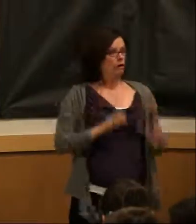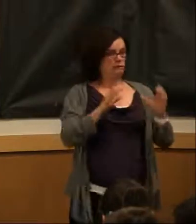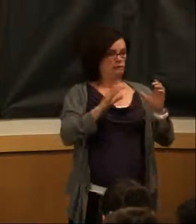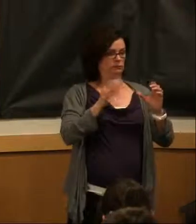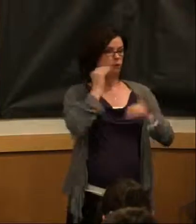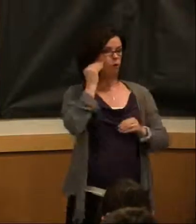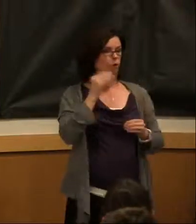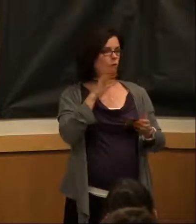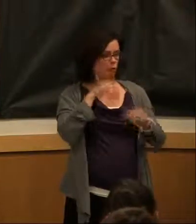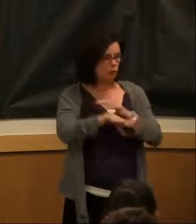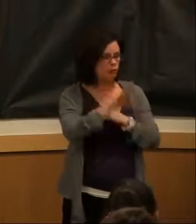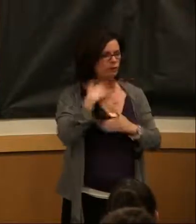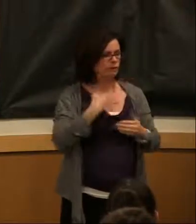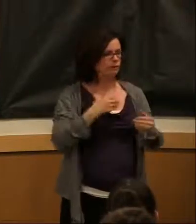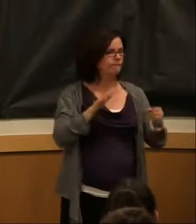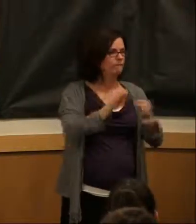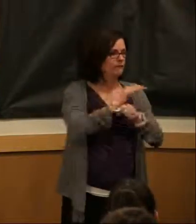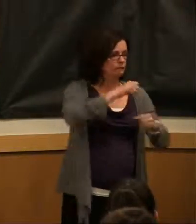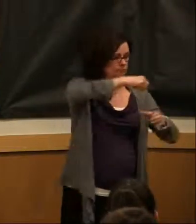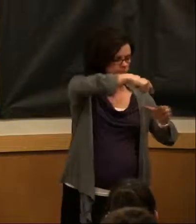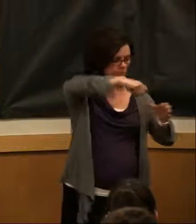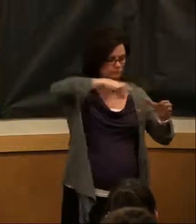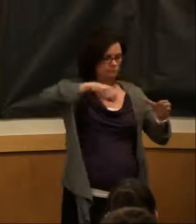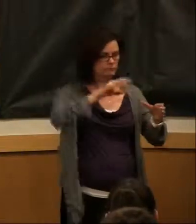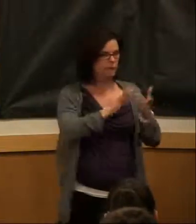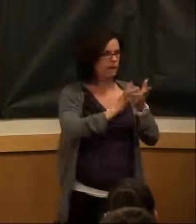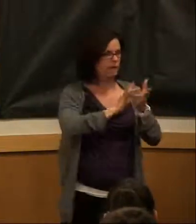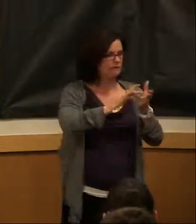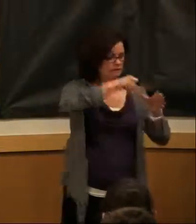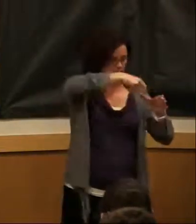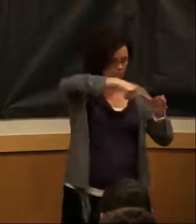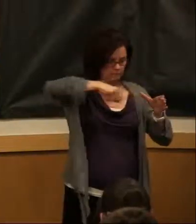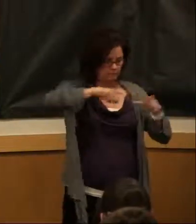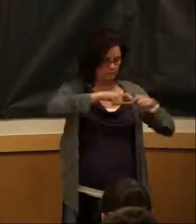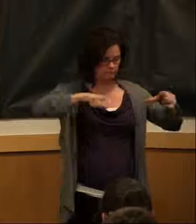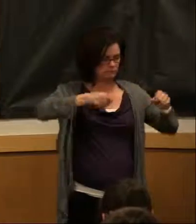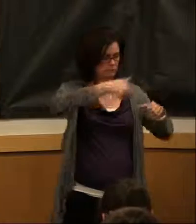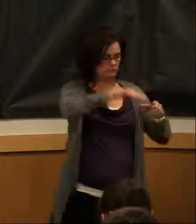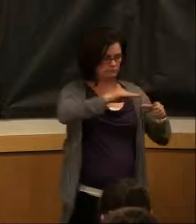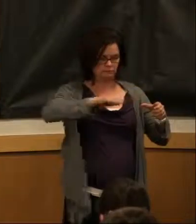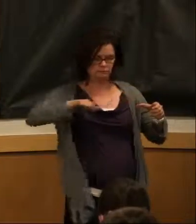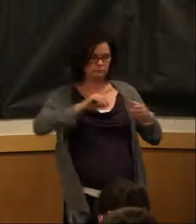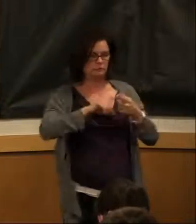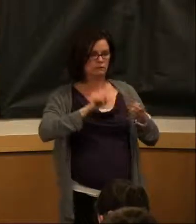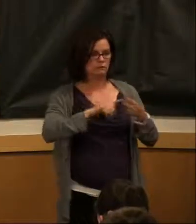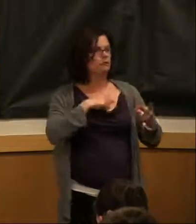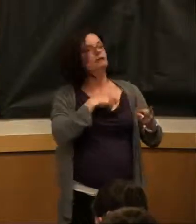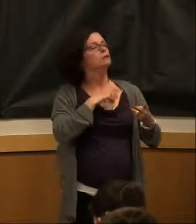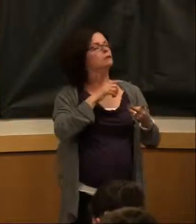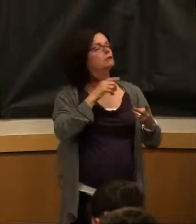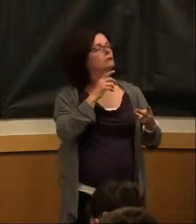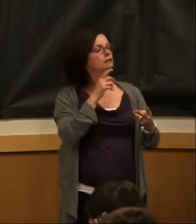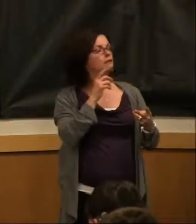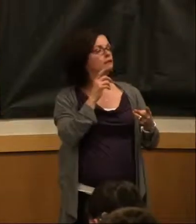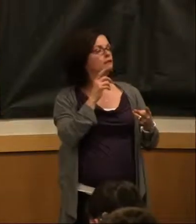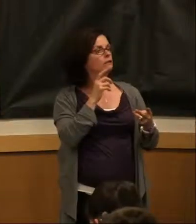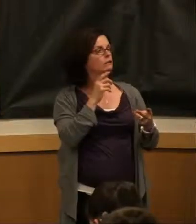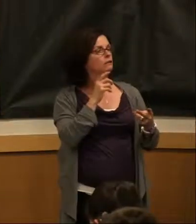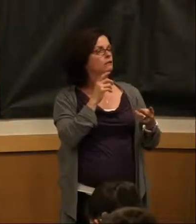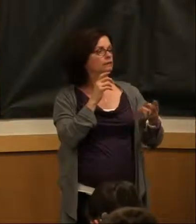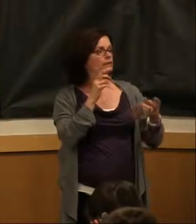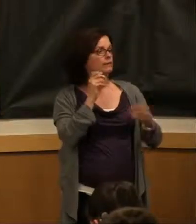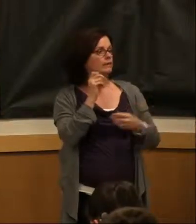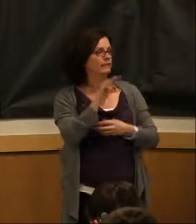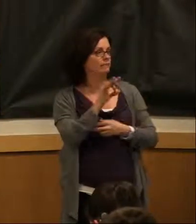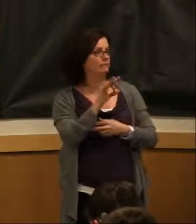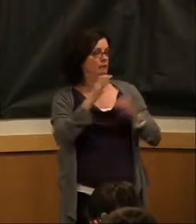med boxes and check their vital signs. You can also establish, if they see that the client needs